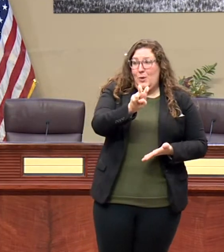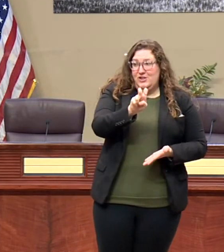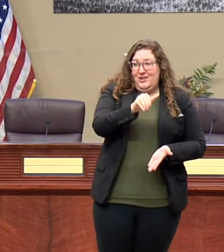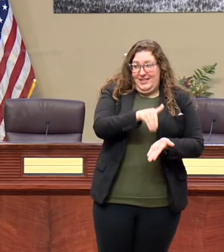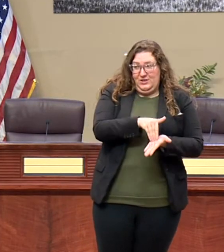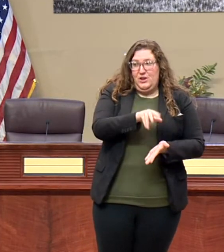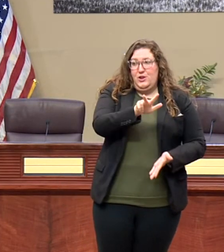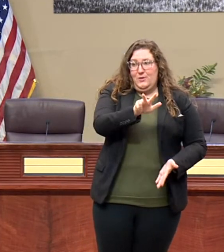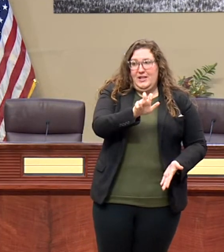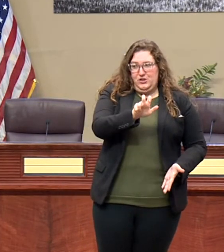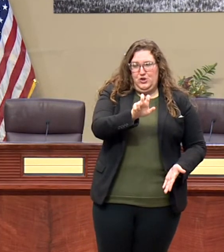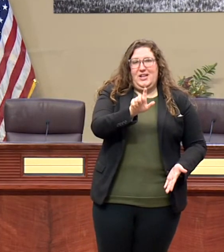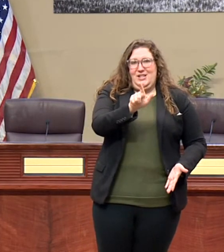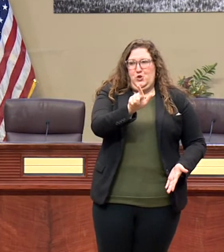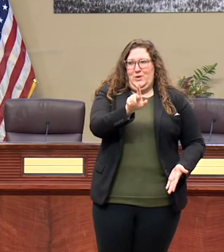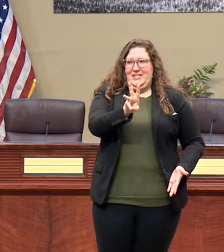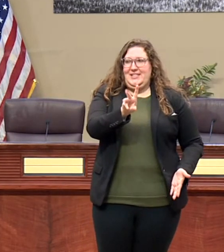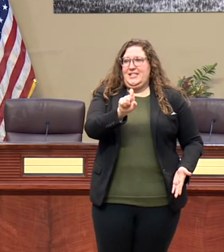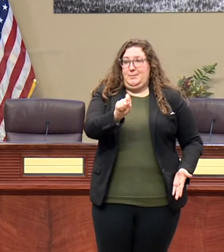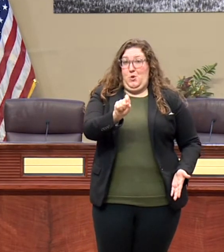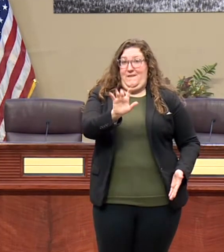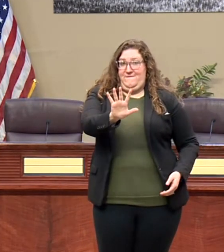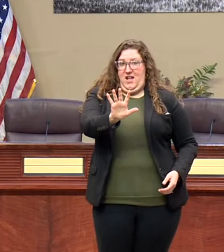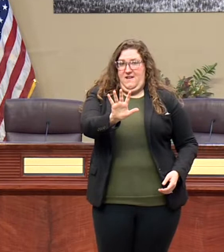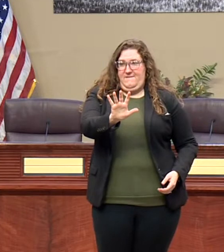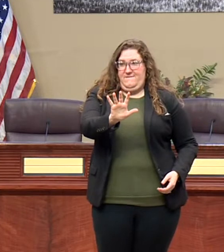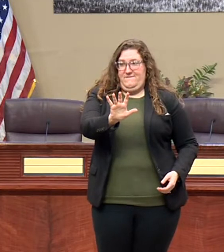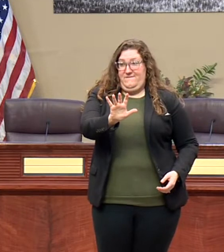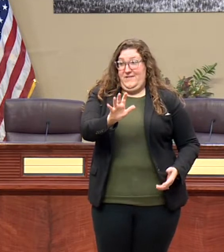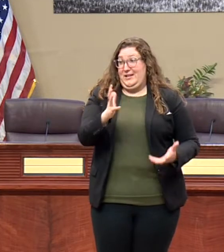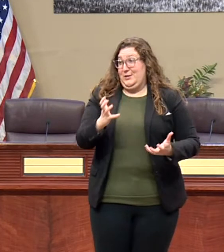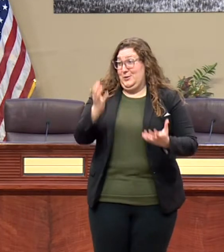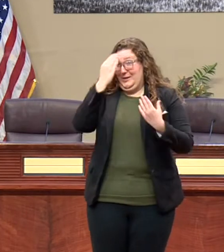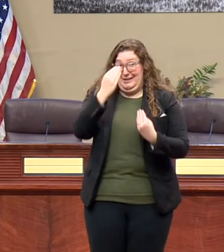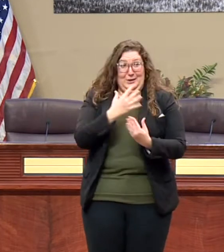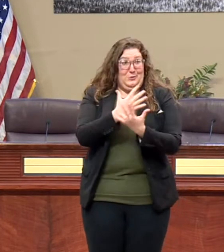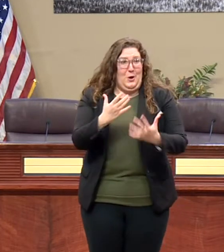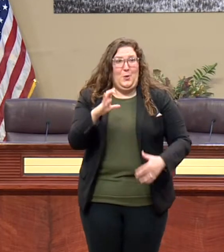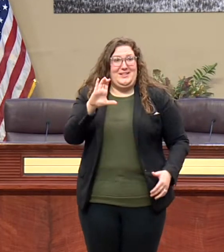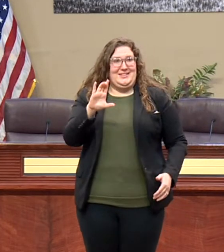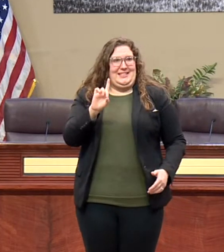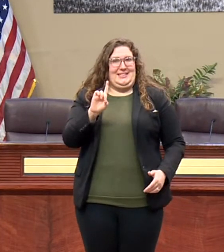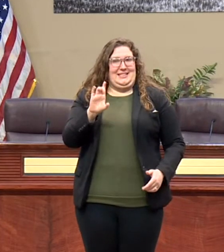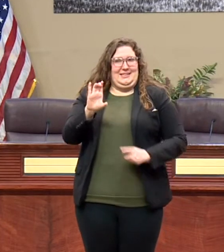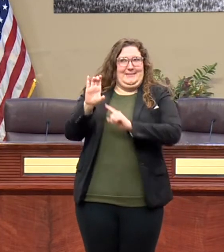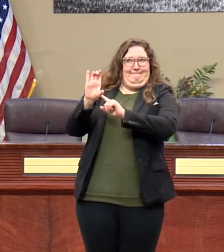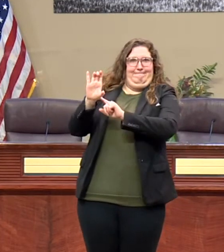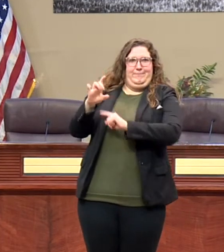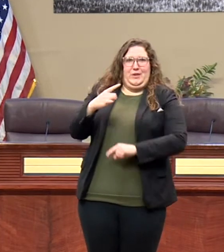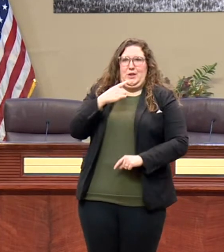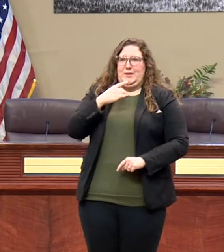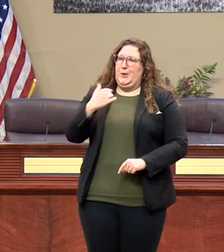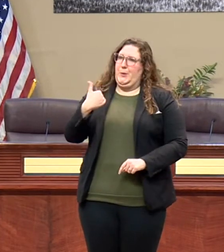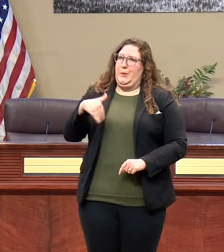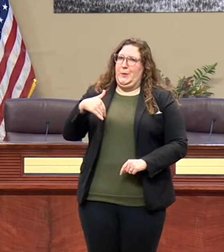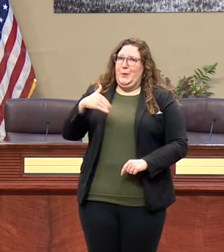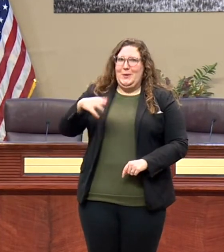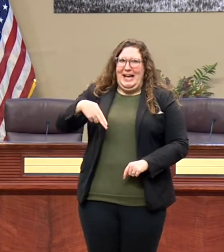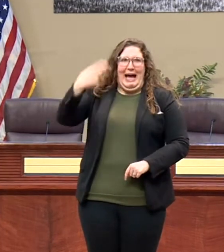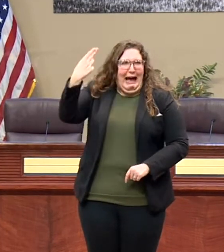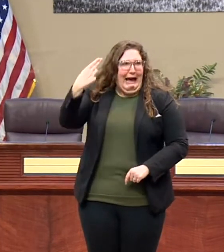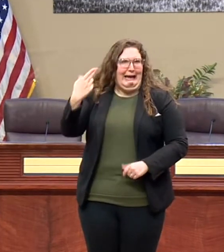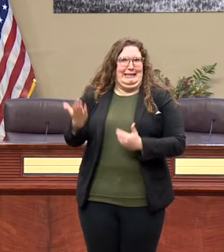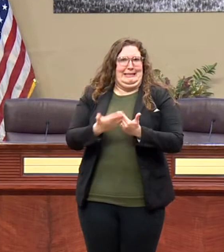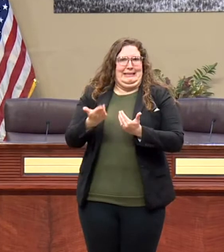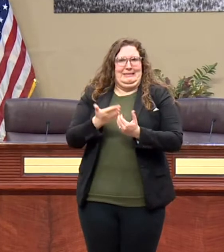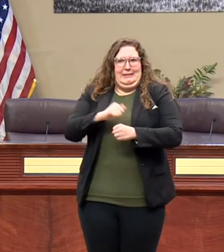2,226.5. So as I'll remind us that the CDC level of transmission right now is classified as high, and to